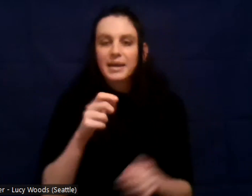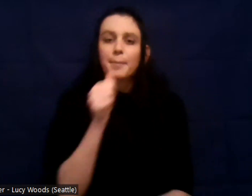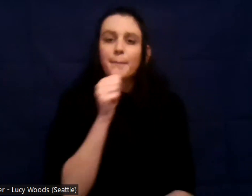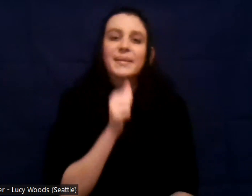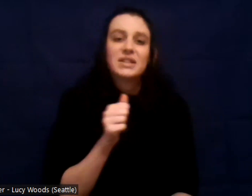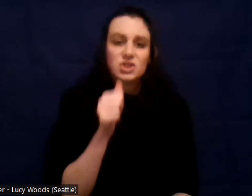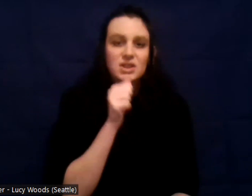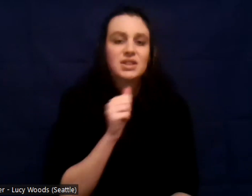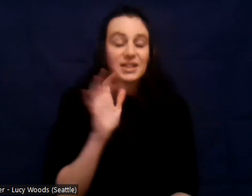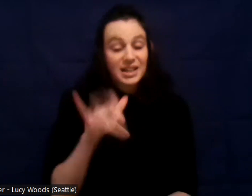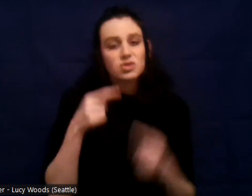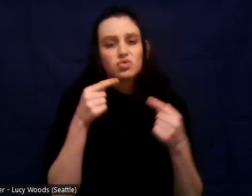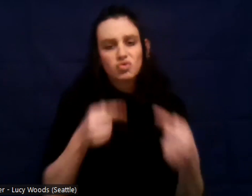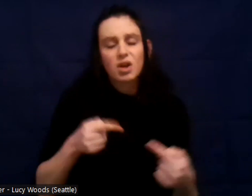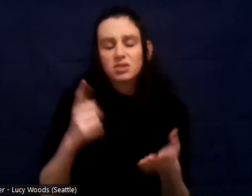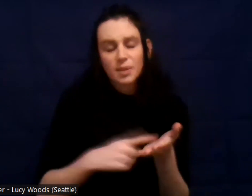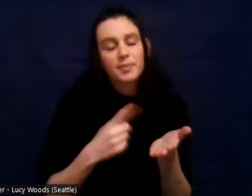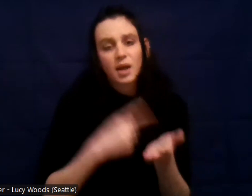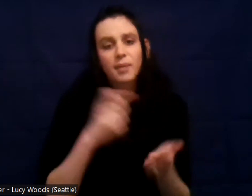times. But